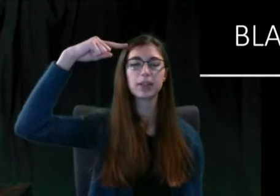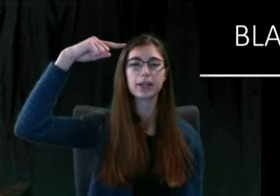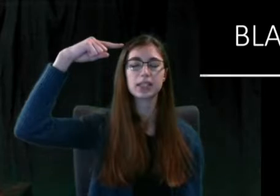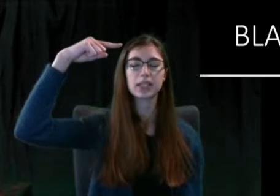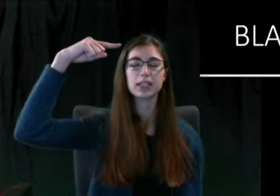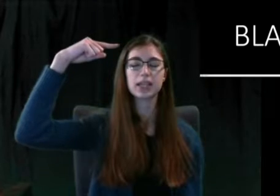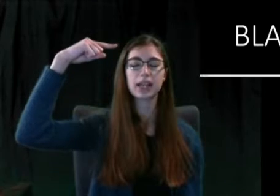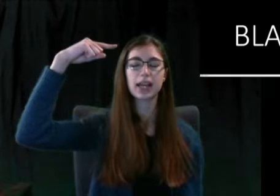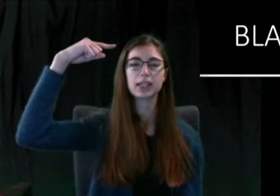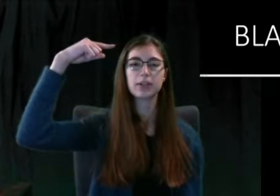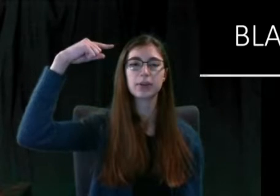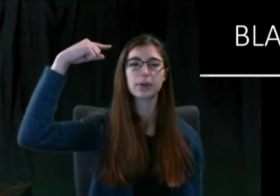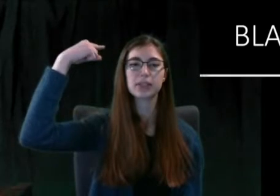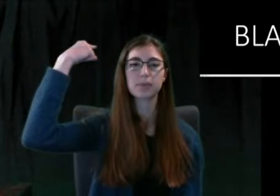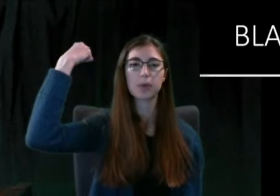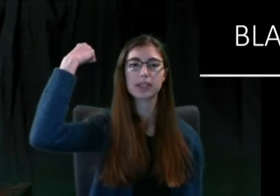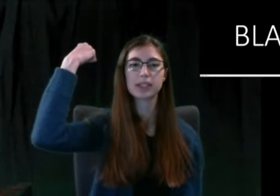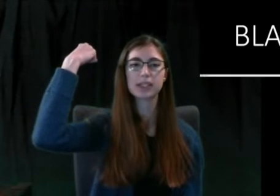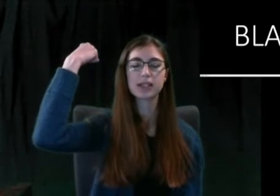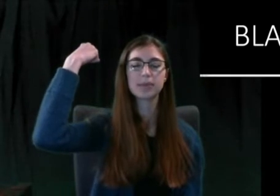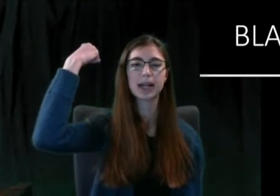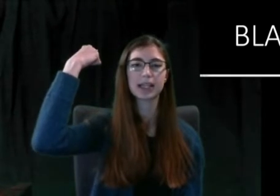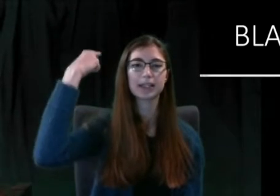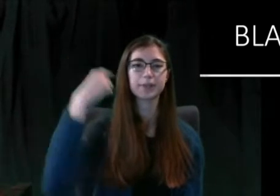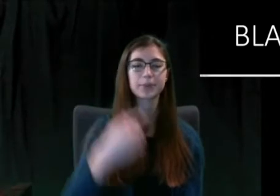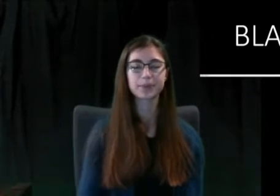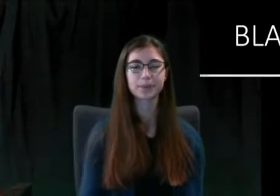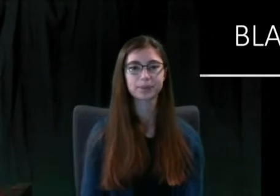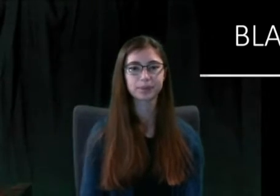to the end of your head, you're going to point behind you.